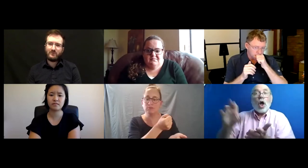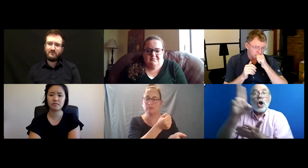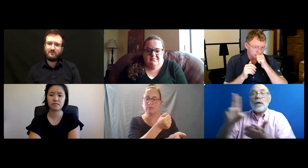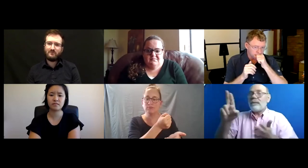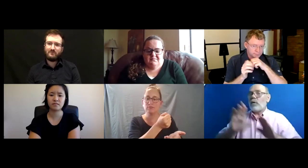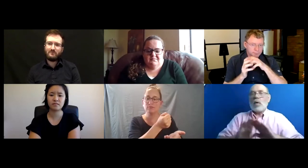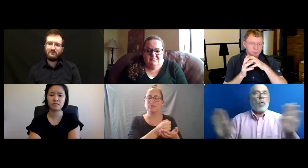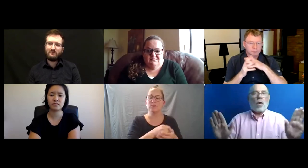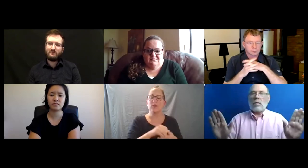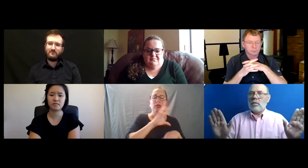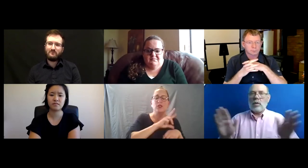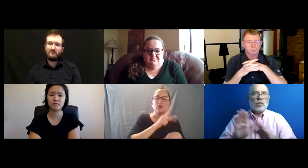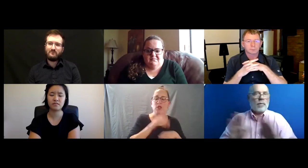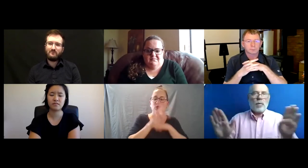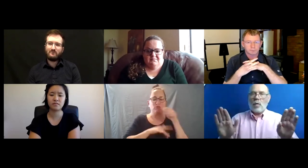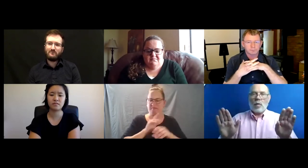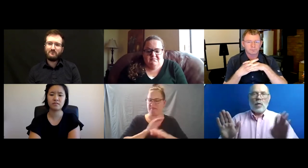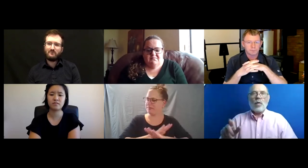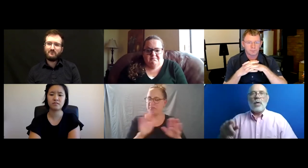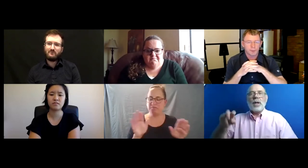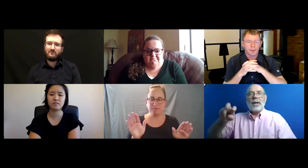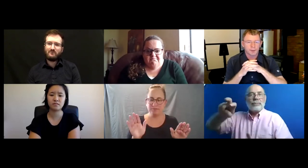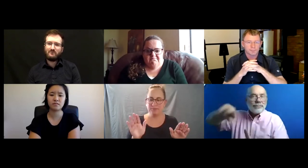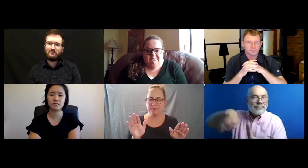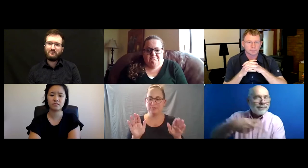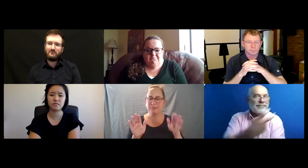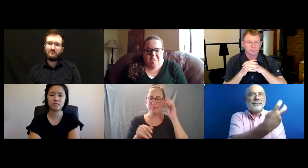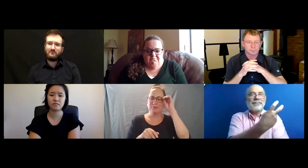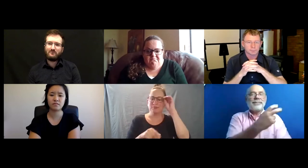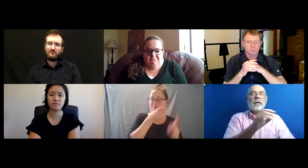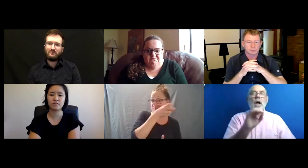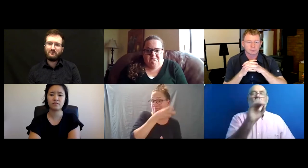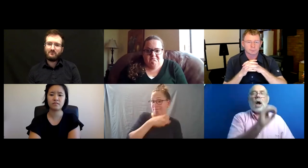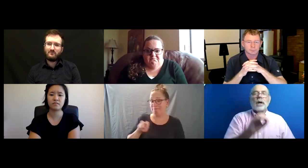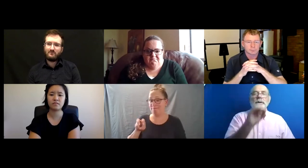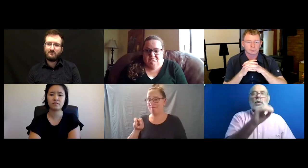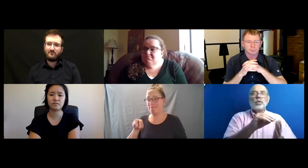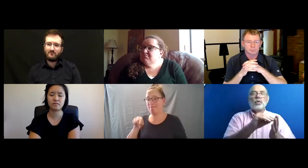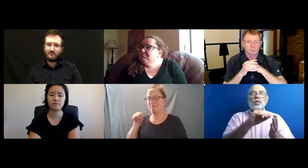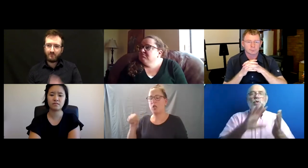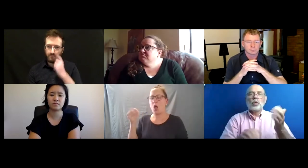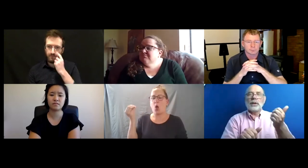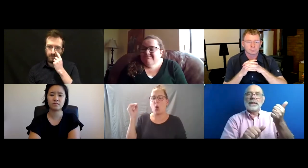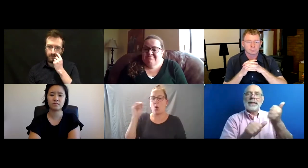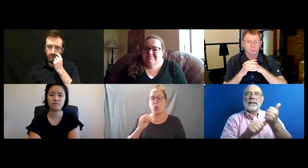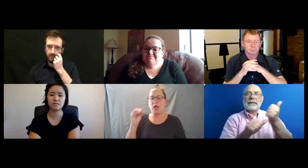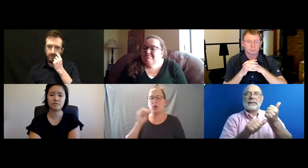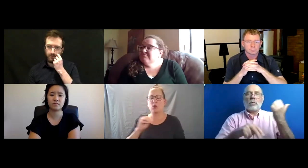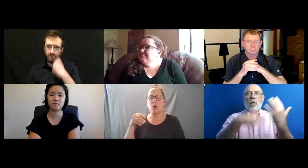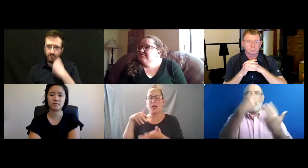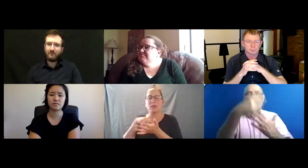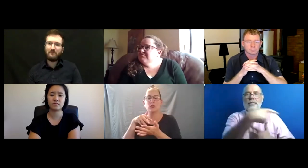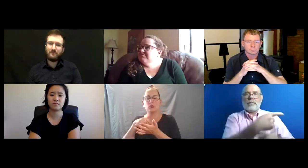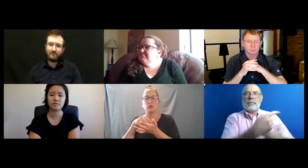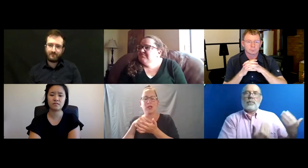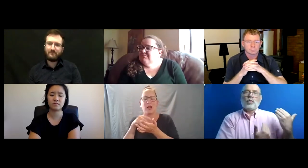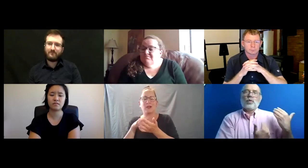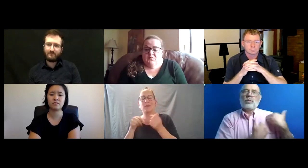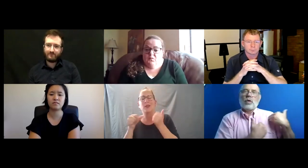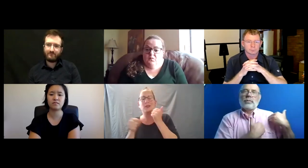Monies through employment supports are not used toward tuition at post-secondary institution. That is through